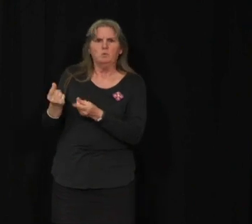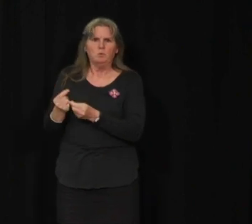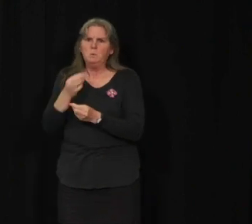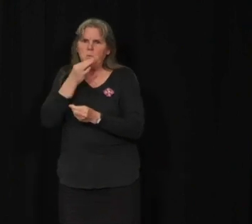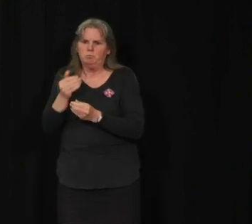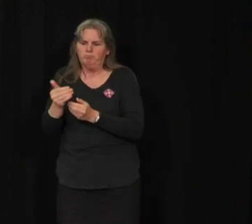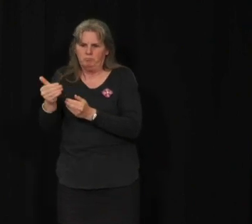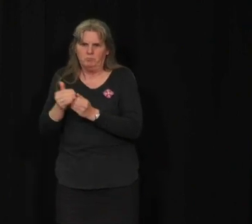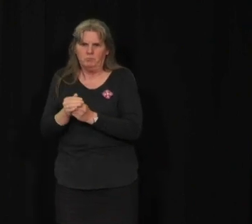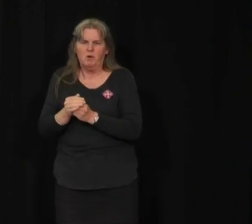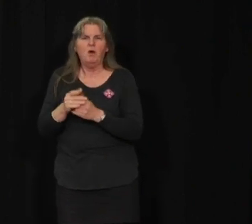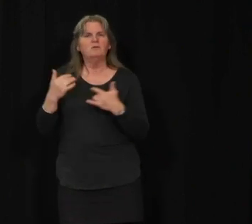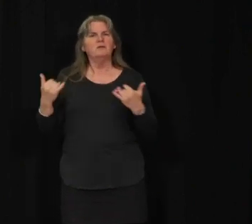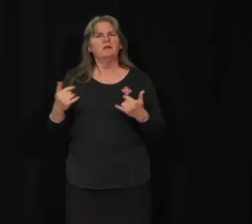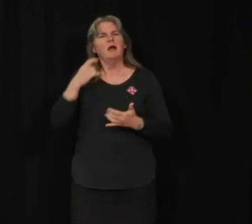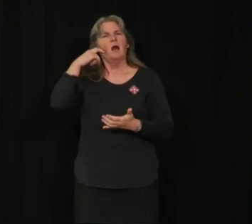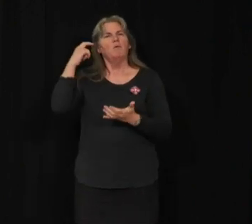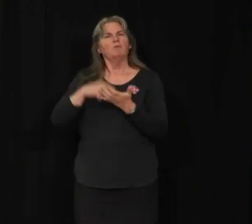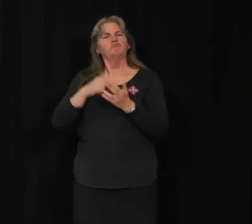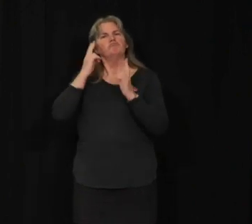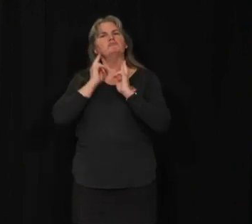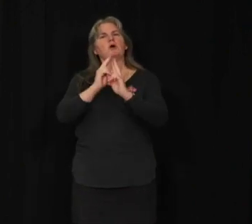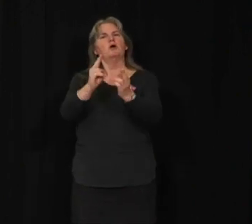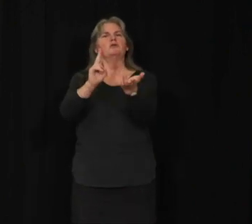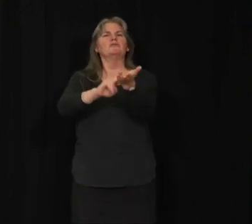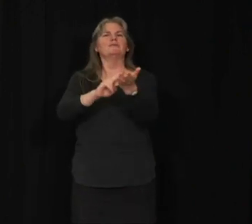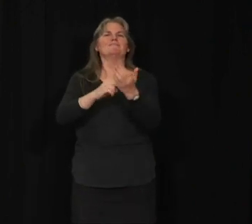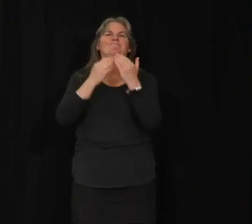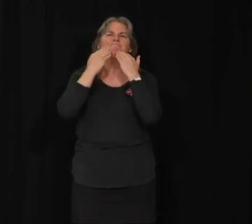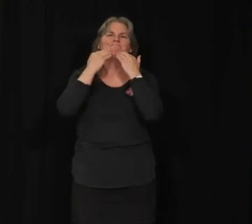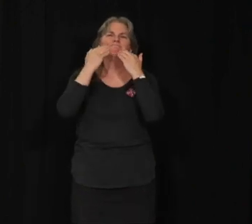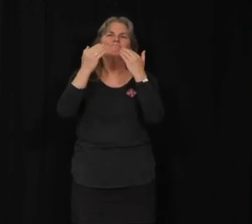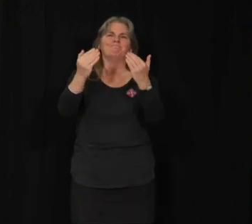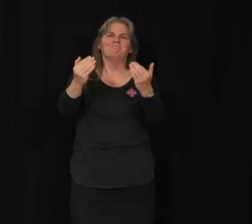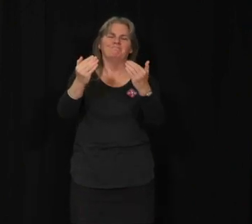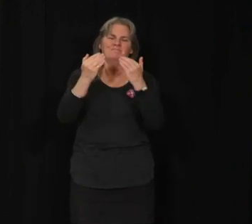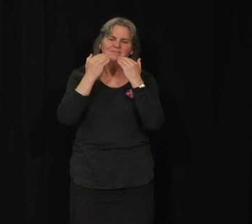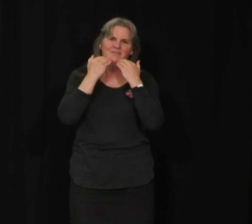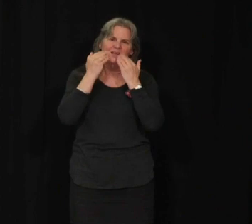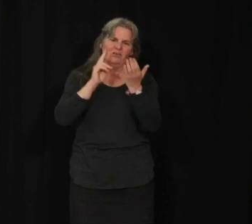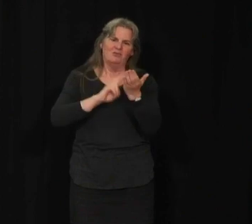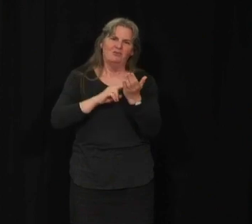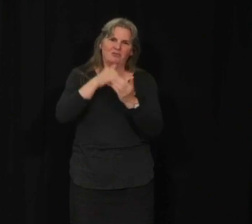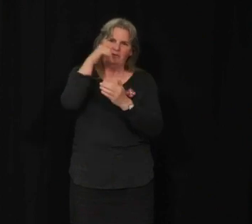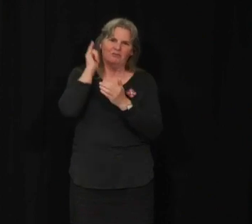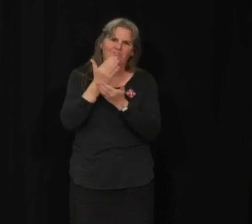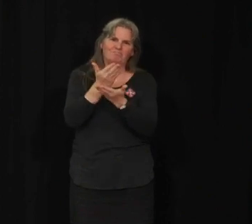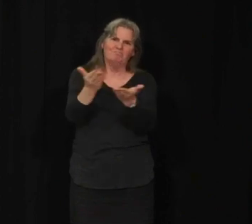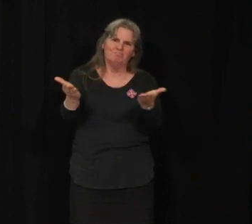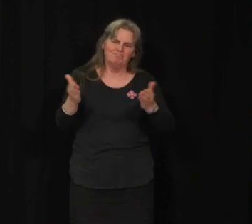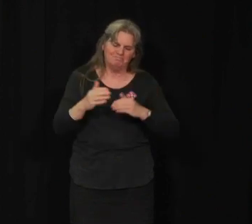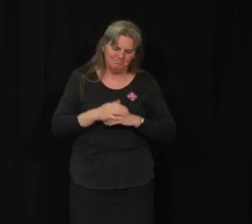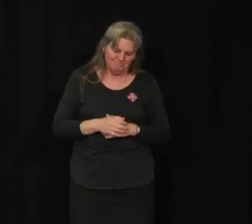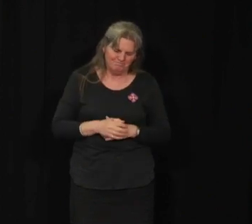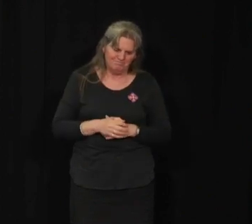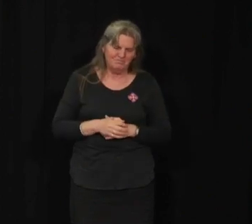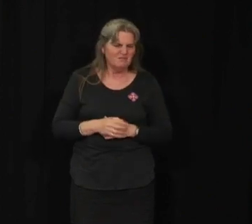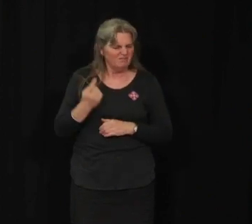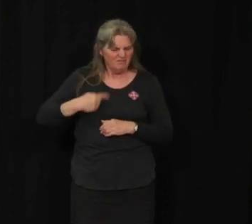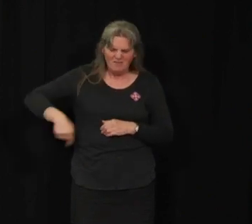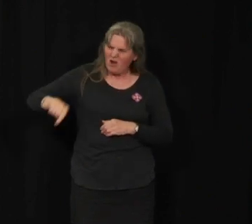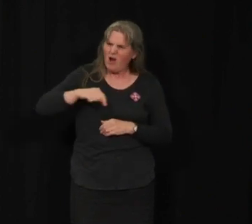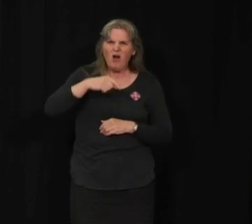to honor nurses during Nurse Week. Thank you. Thank you very much, Yukon nurses. I speak on behalf of